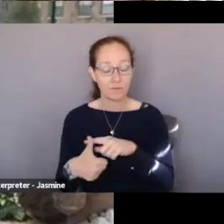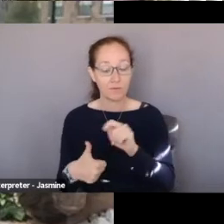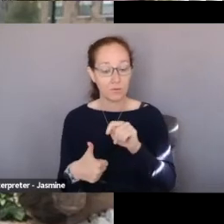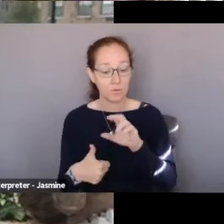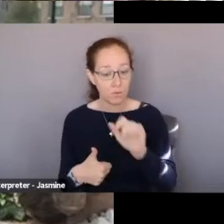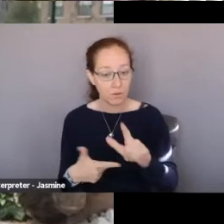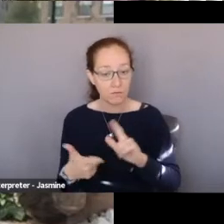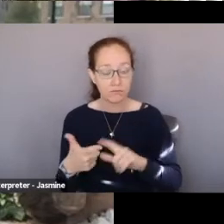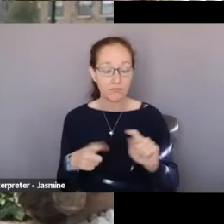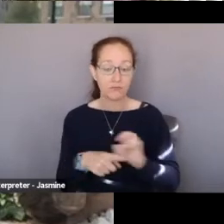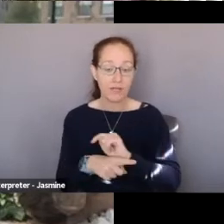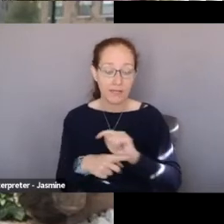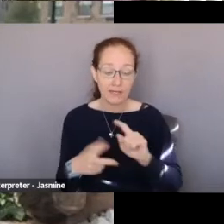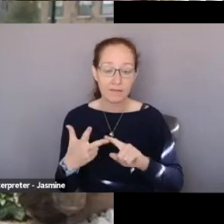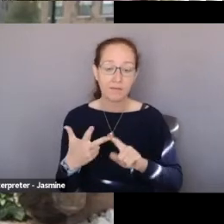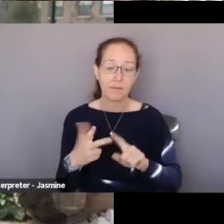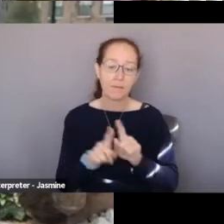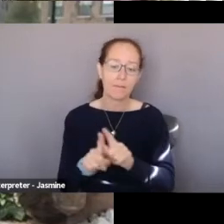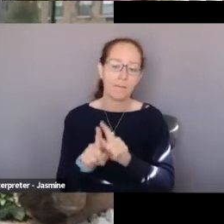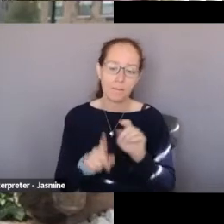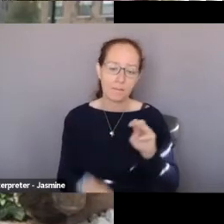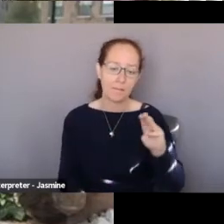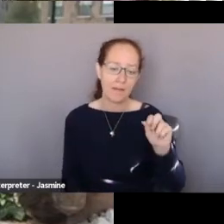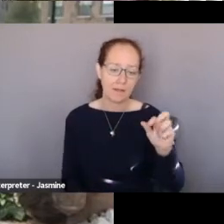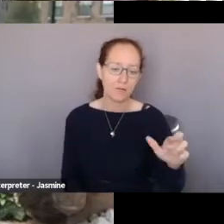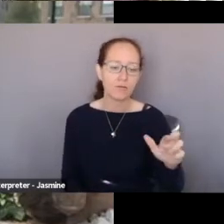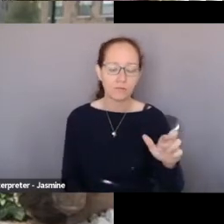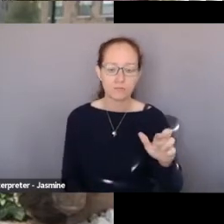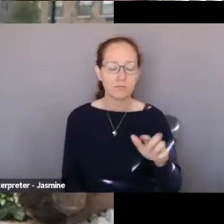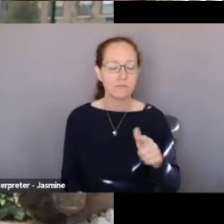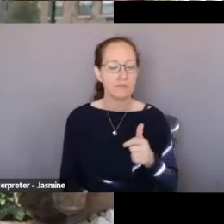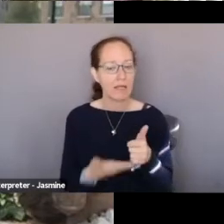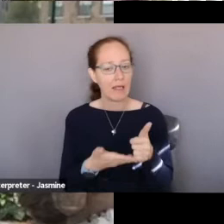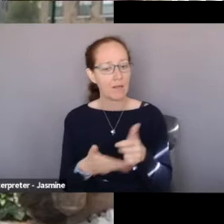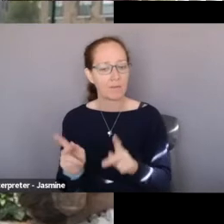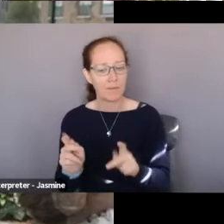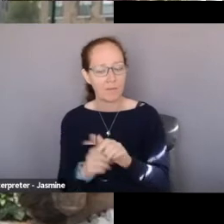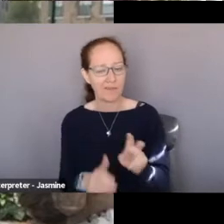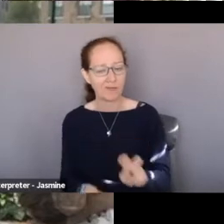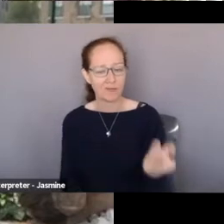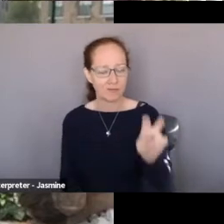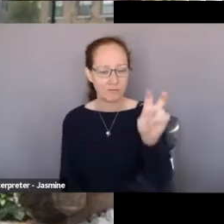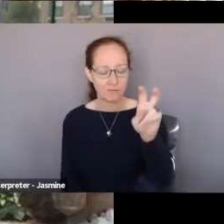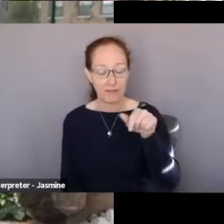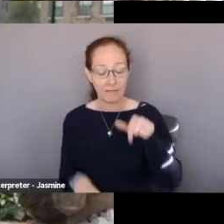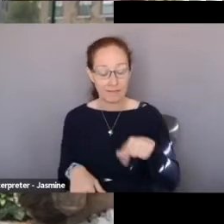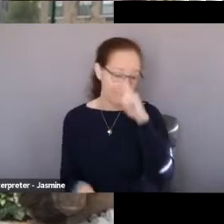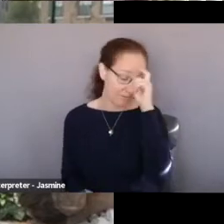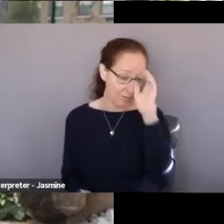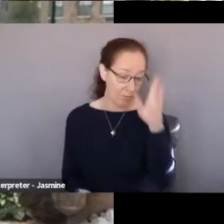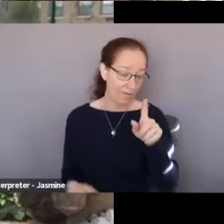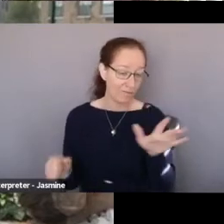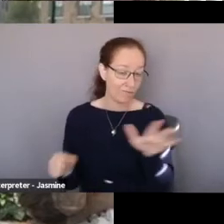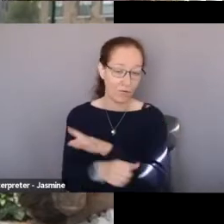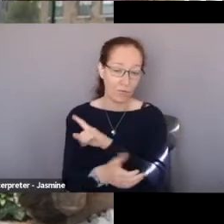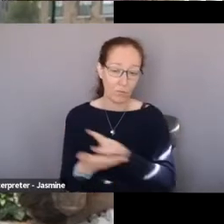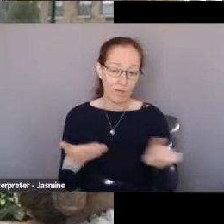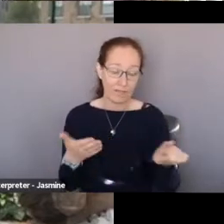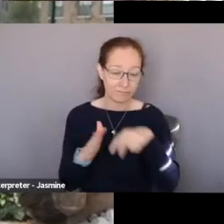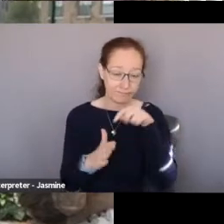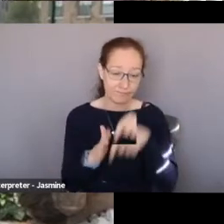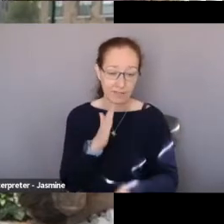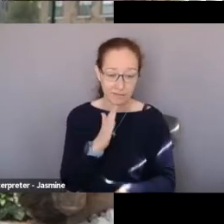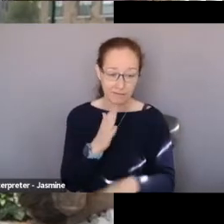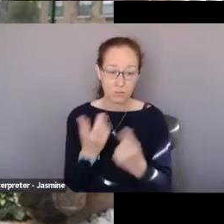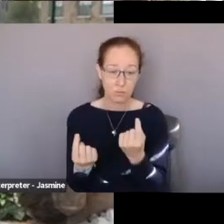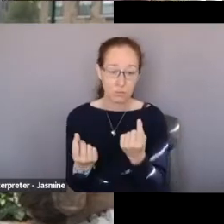their journeys. So there's a week-long intensive module this summer during which people will build a project to be implemented